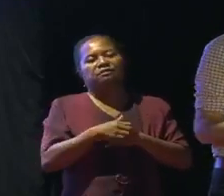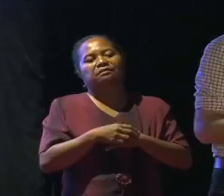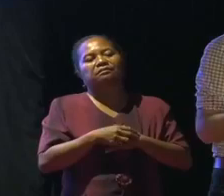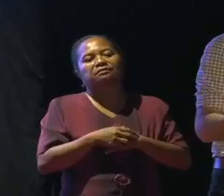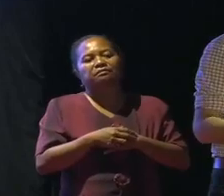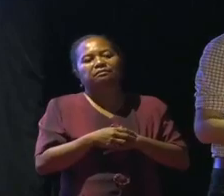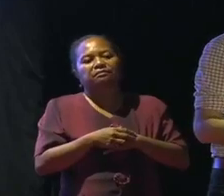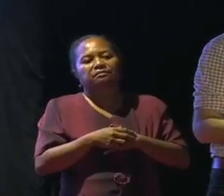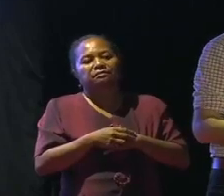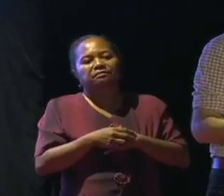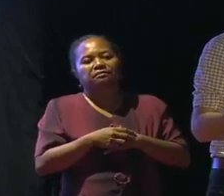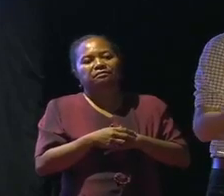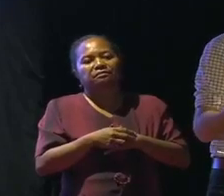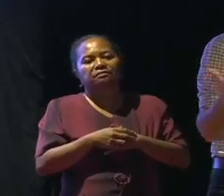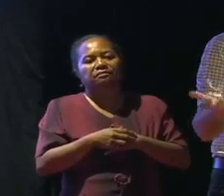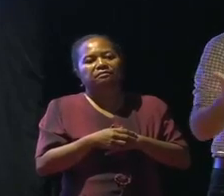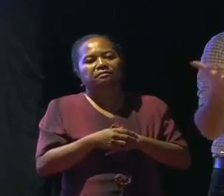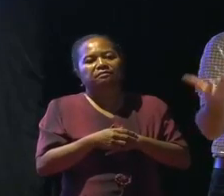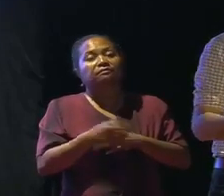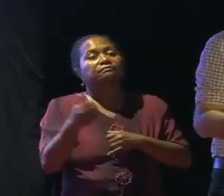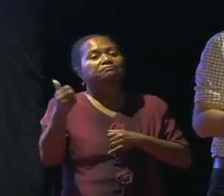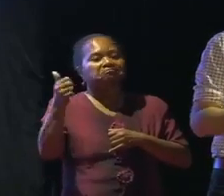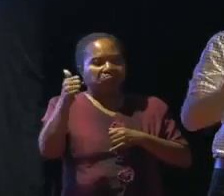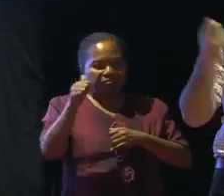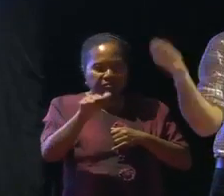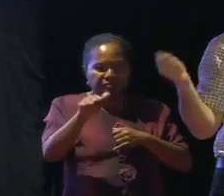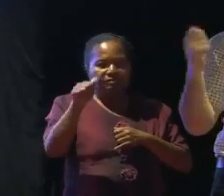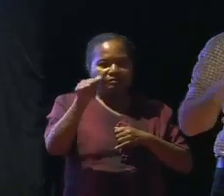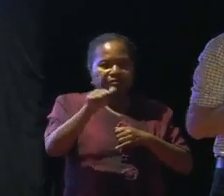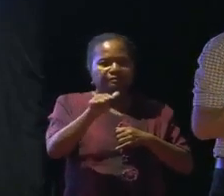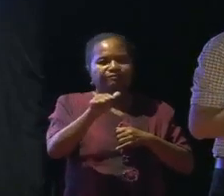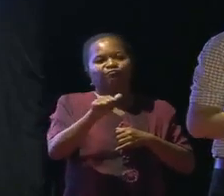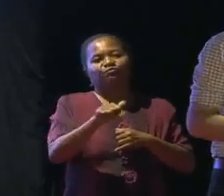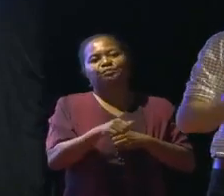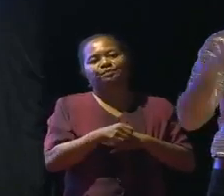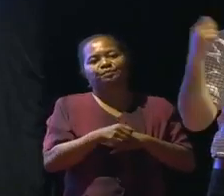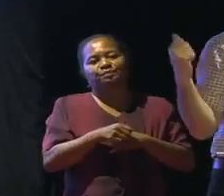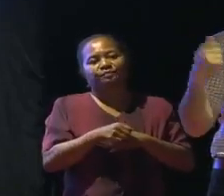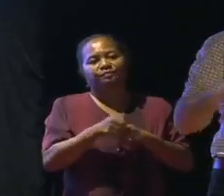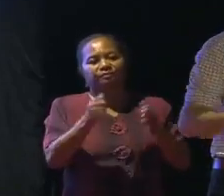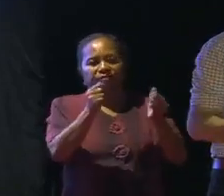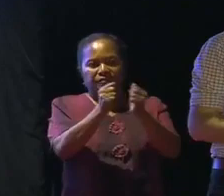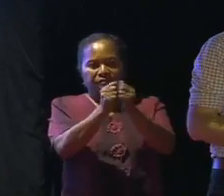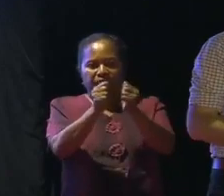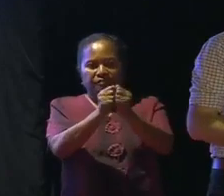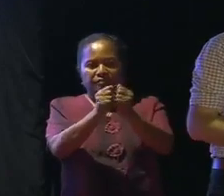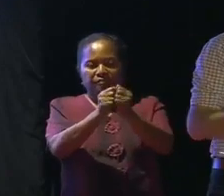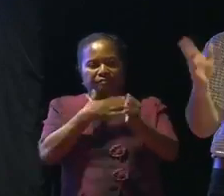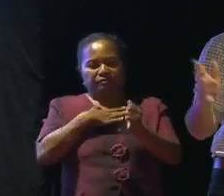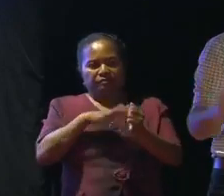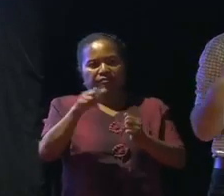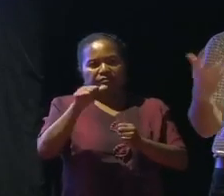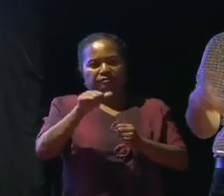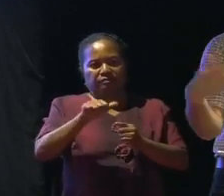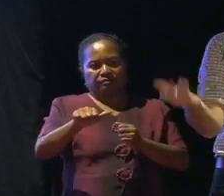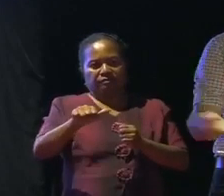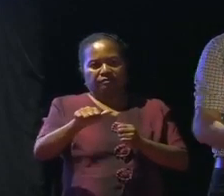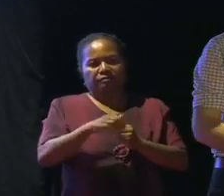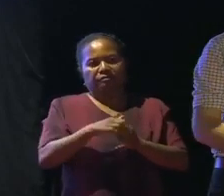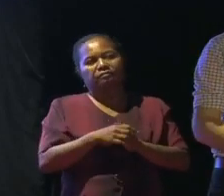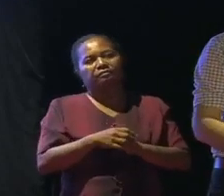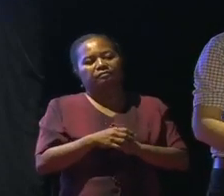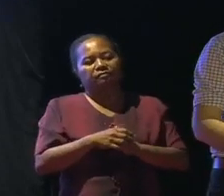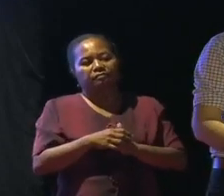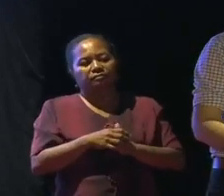that you can always refer to, but we're going to give you an interactive calculator that you can do that in real time on the website as well. So they're going to roll out